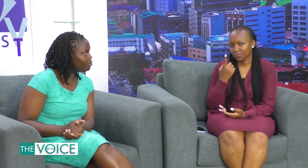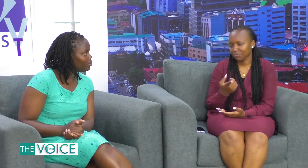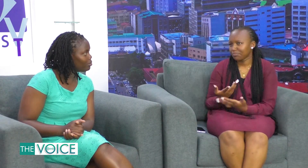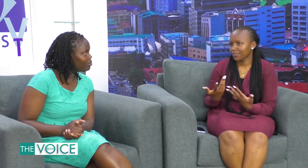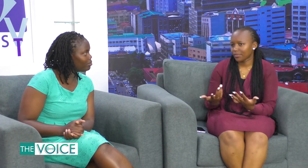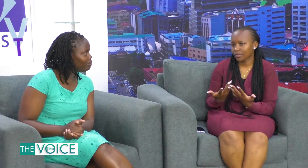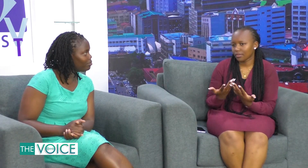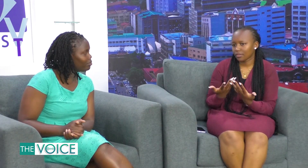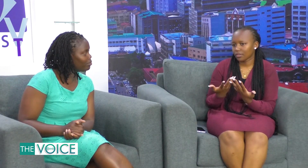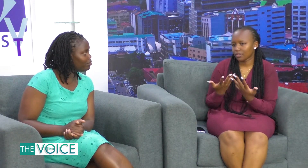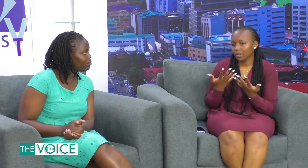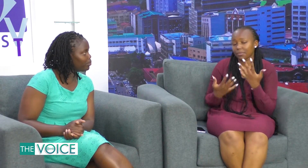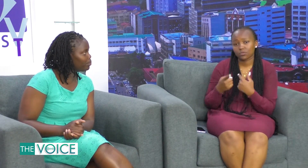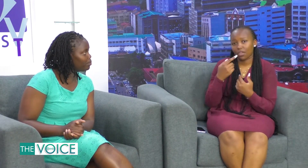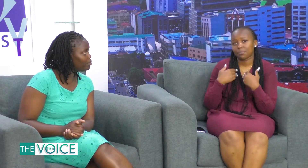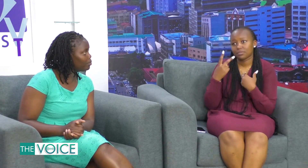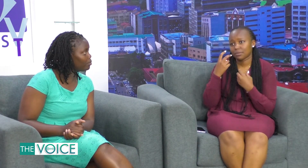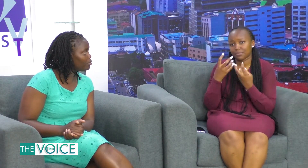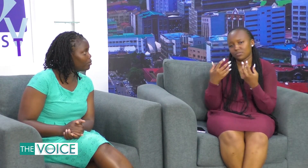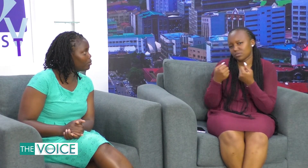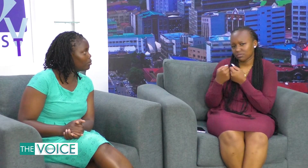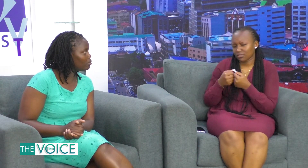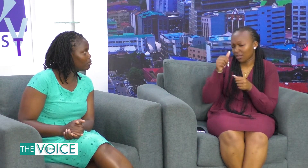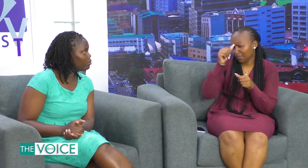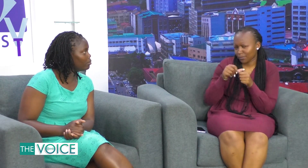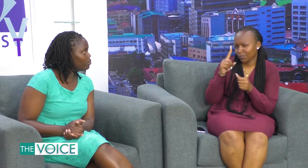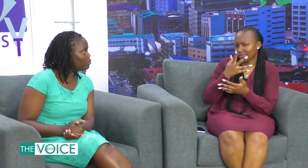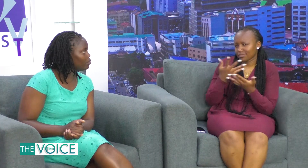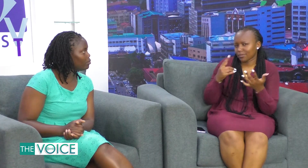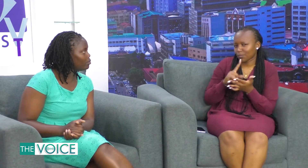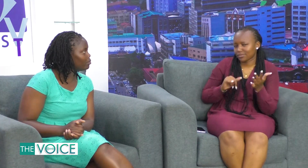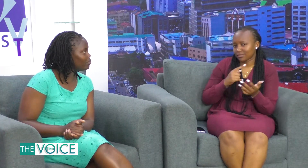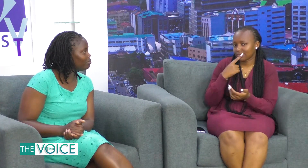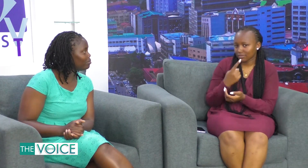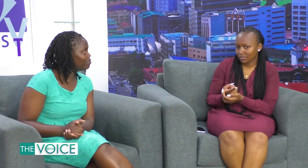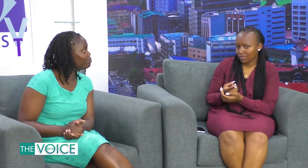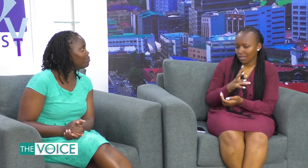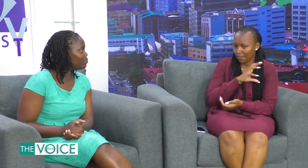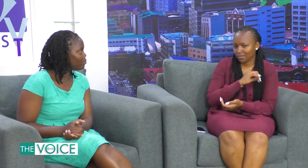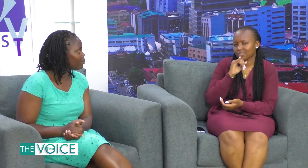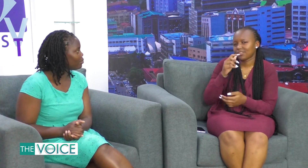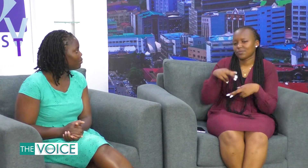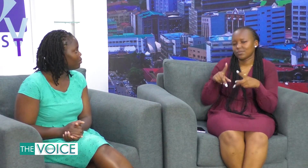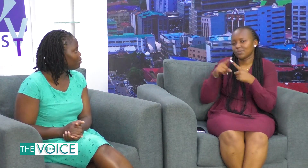So one thing I would want to tell our viewers, sometimes we can experience different